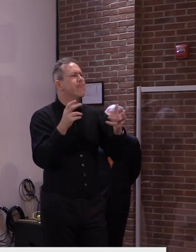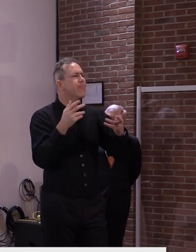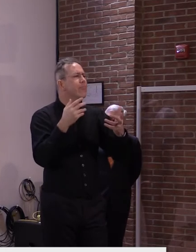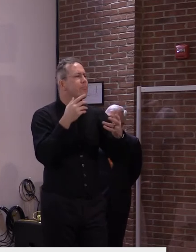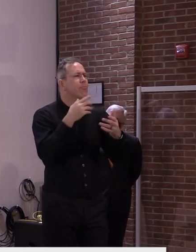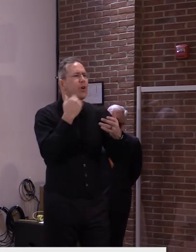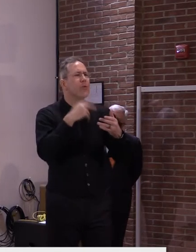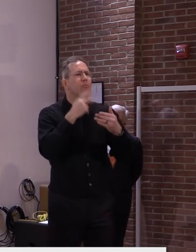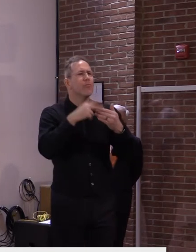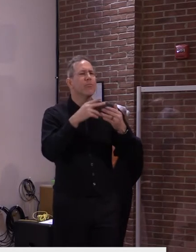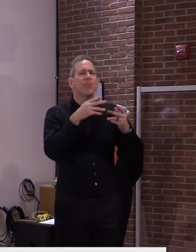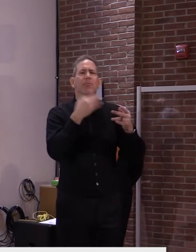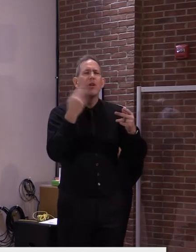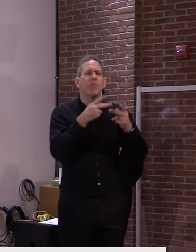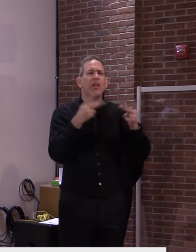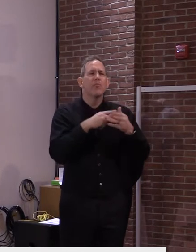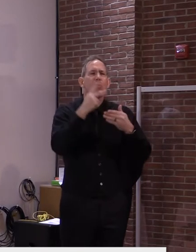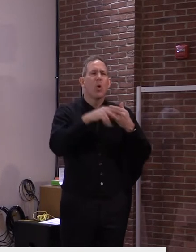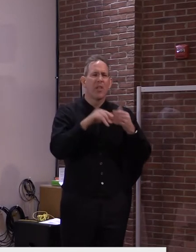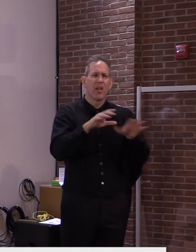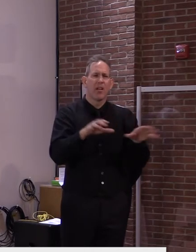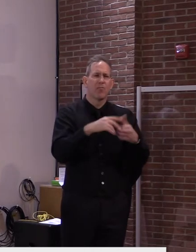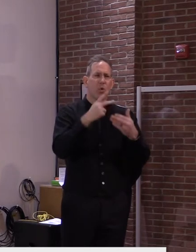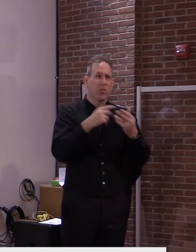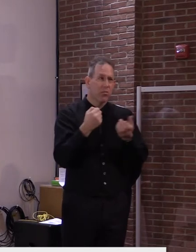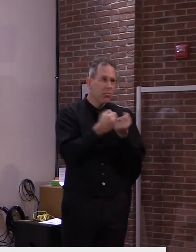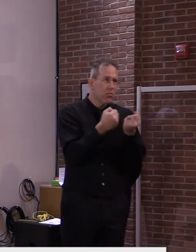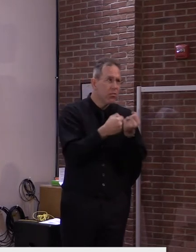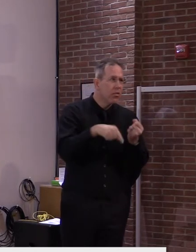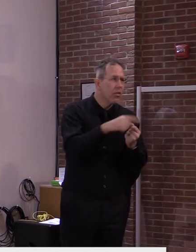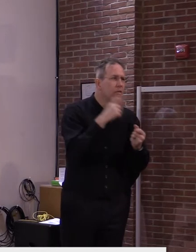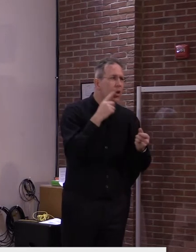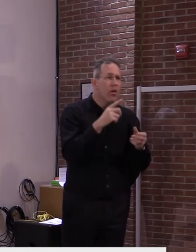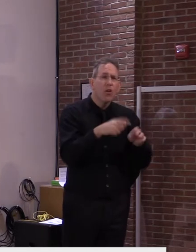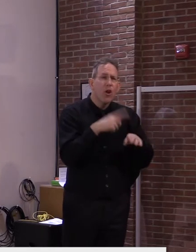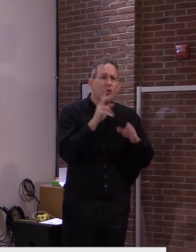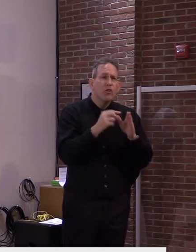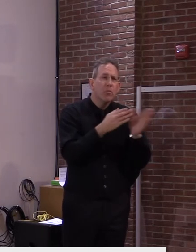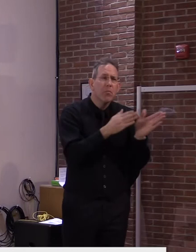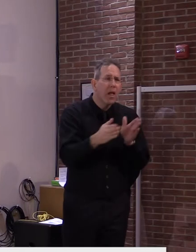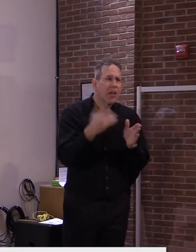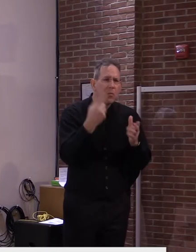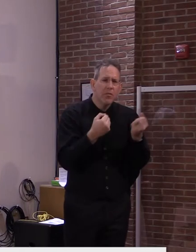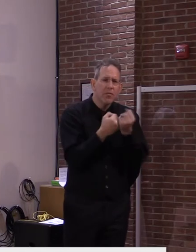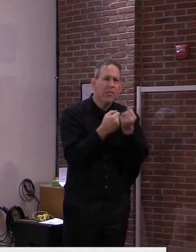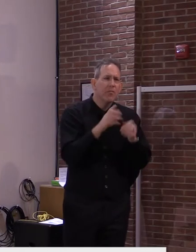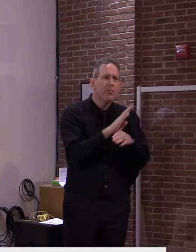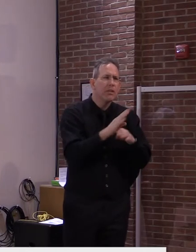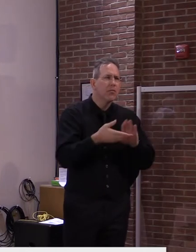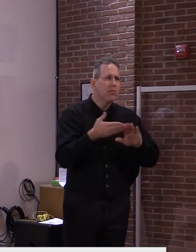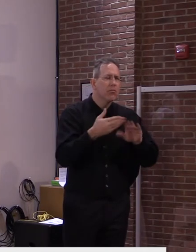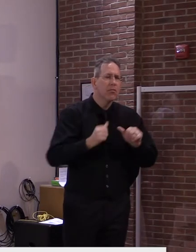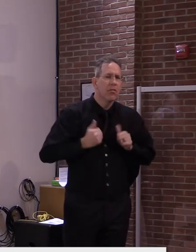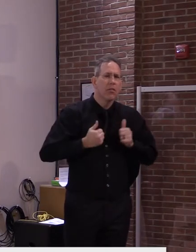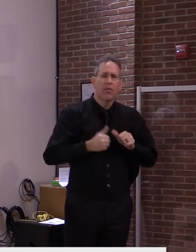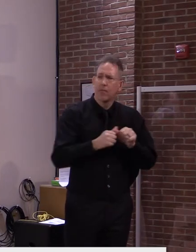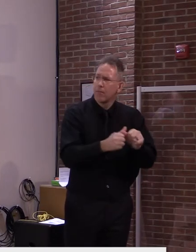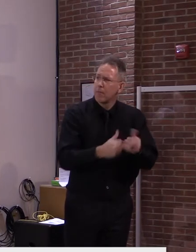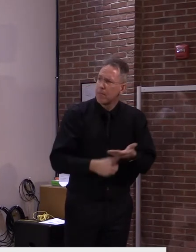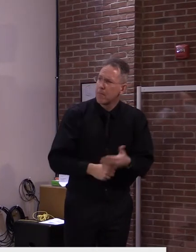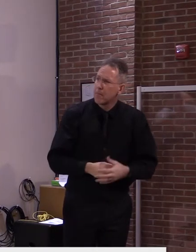someone could talk a little bit more about long-term plans for helping restaurants. Yeah, getting back to some sort of normalcy